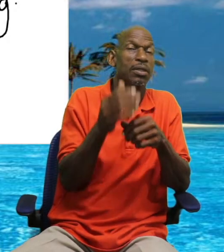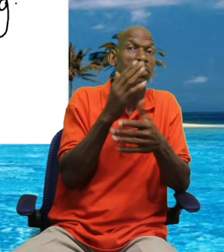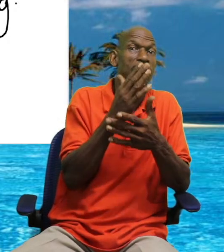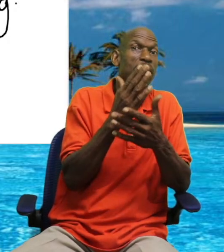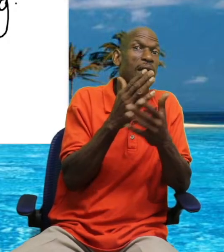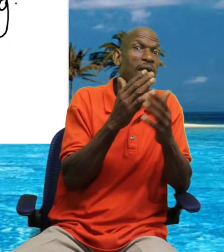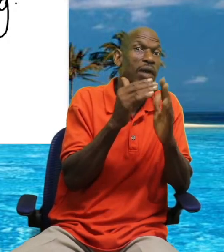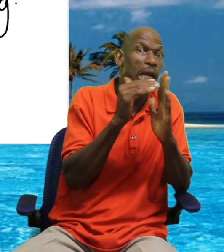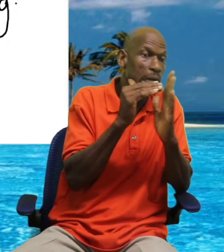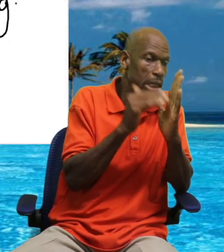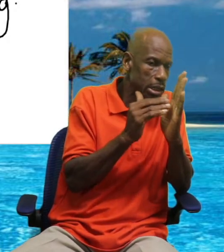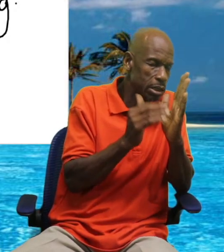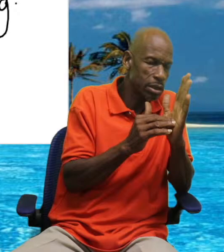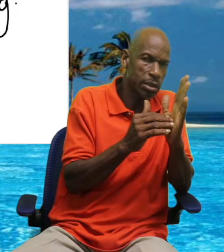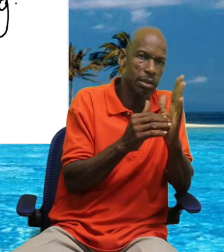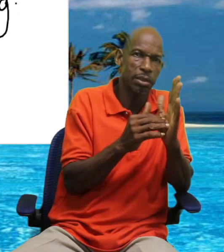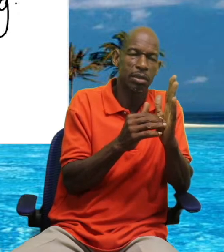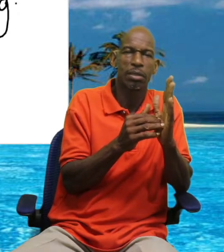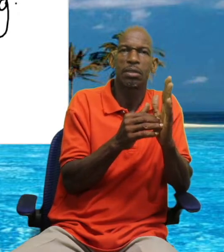ideas.